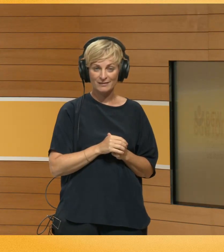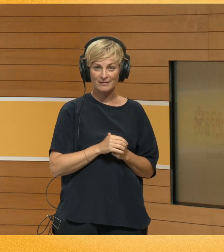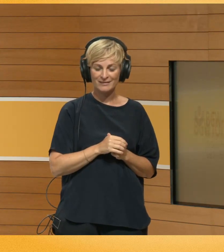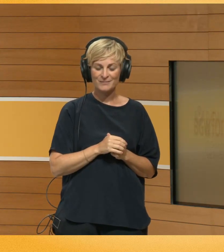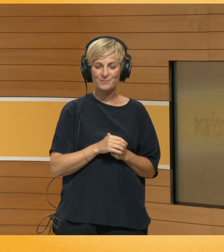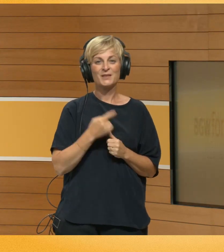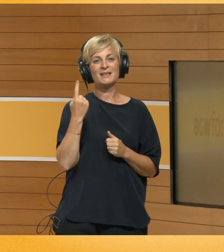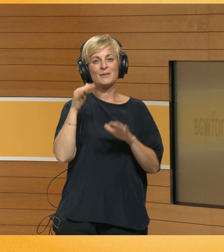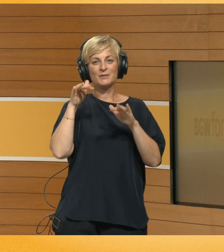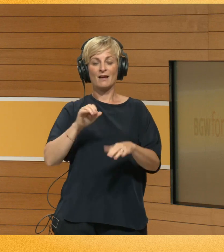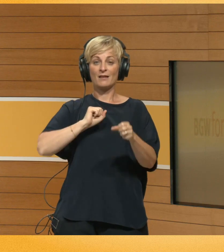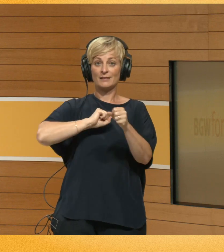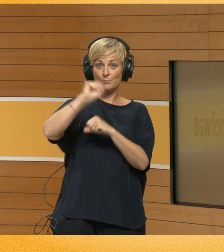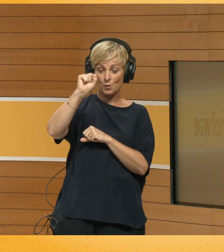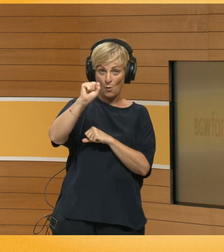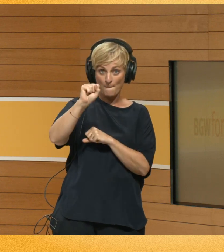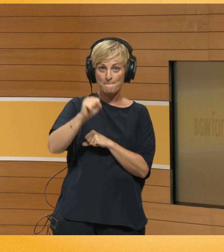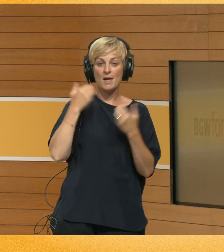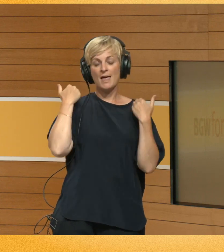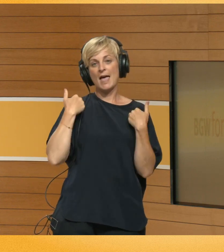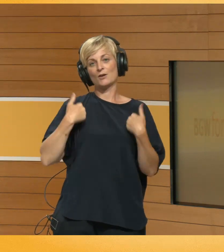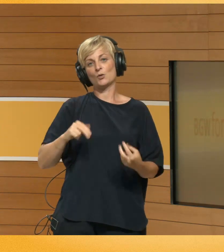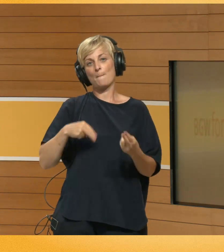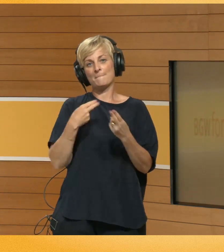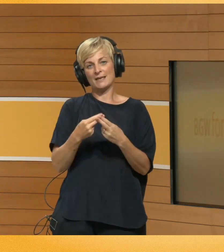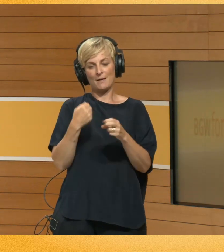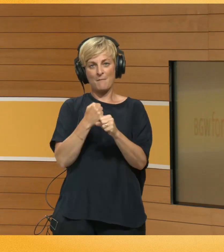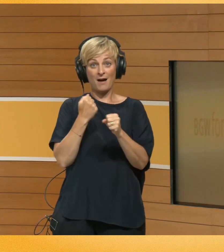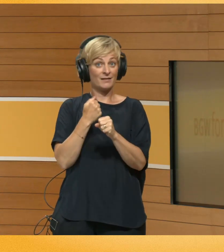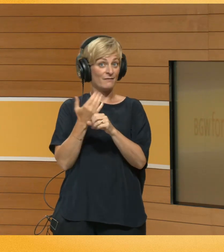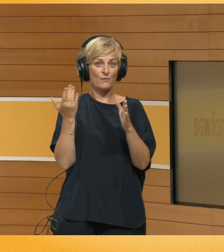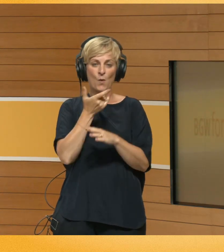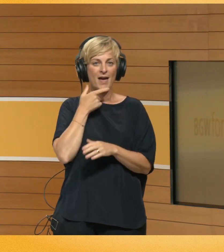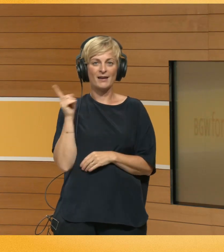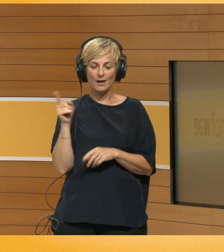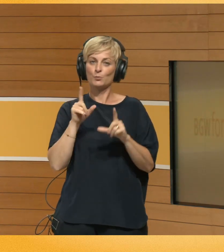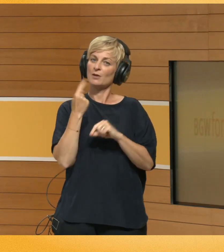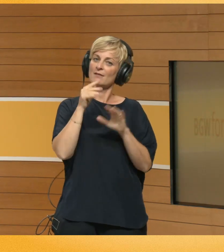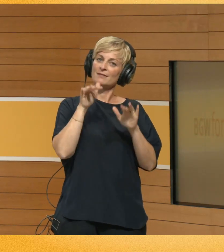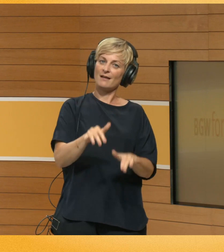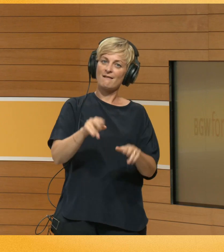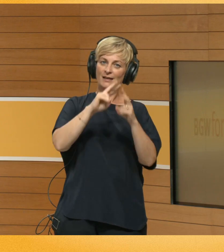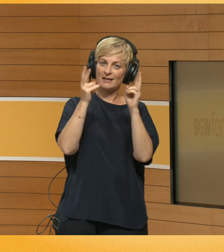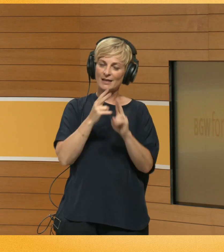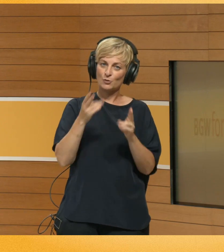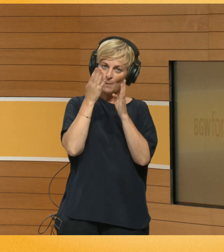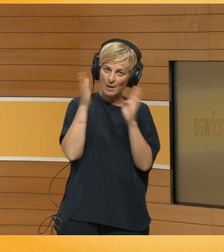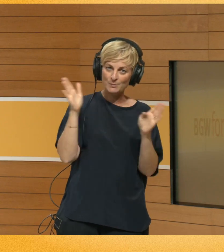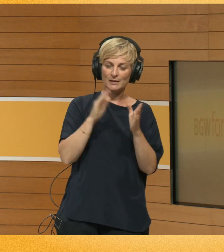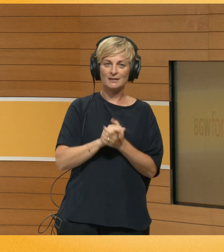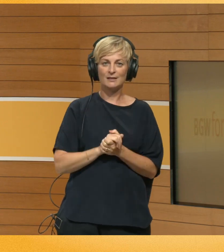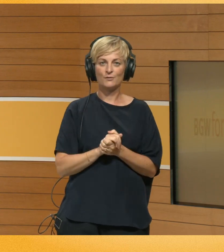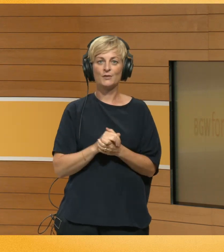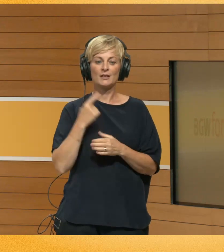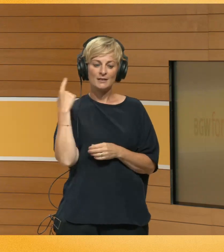a lot of international perspectives. And she has been involved with the SUVA, which is the Swiss Social Accident